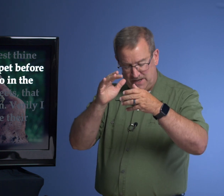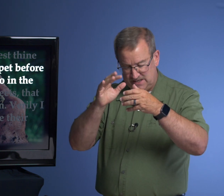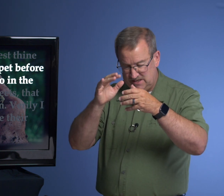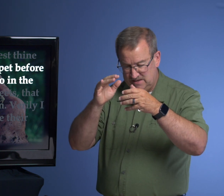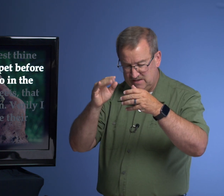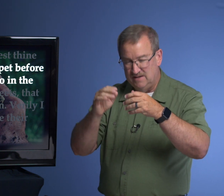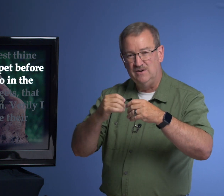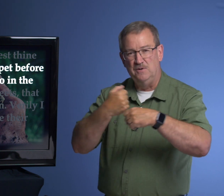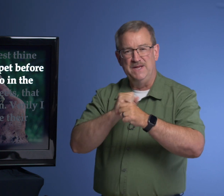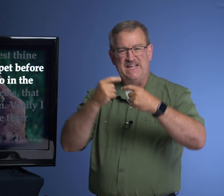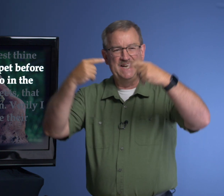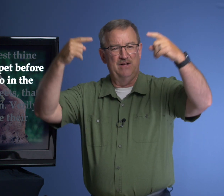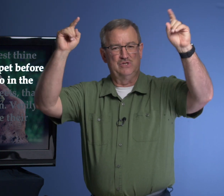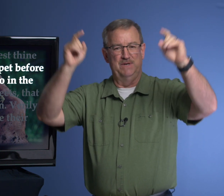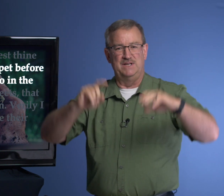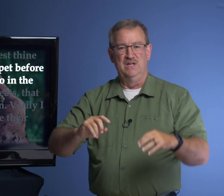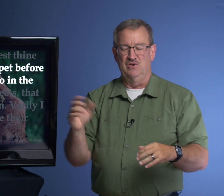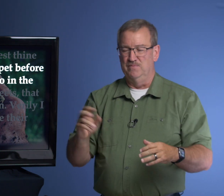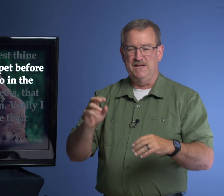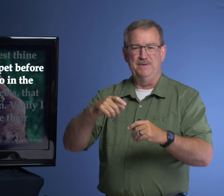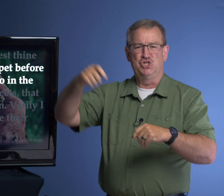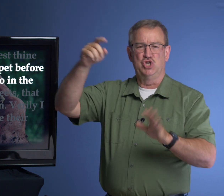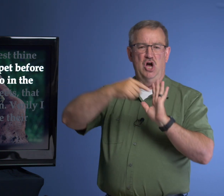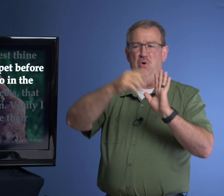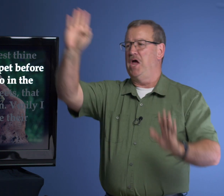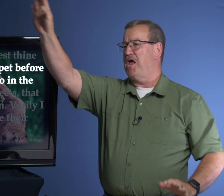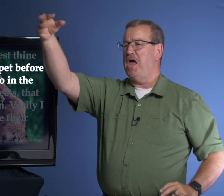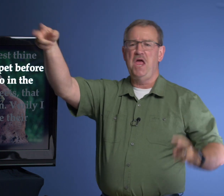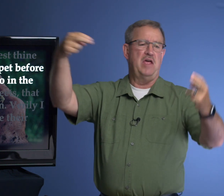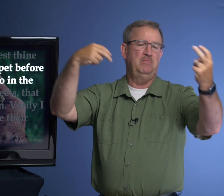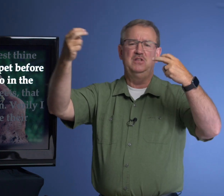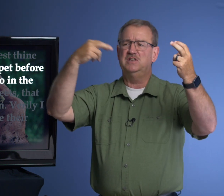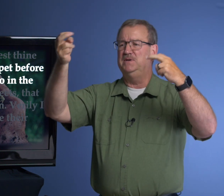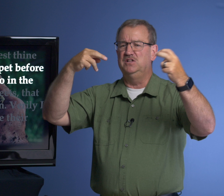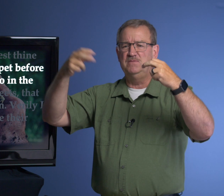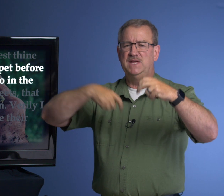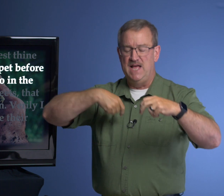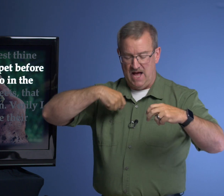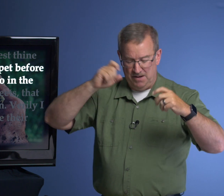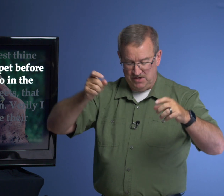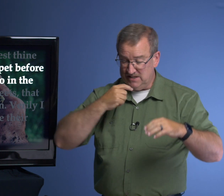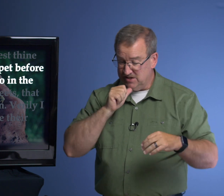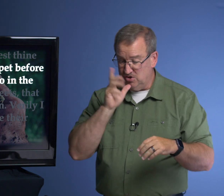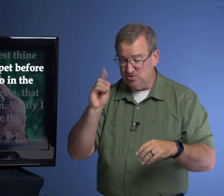trumpet or make an announcement or make a big show. Hey, hey, hey, everybody look at me, look at me. He said, don't do